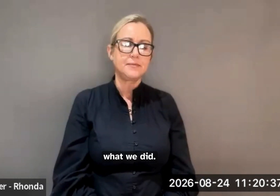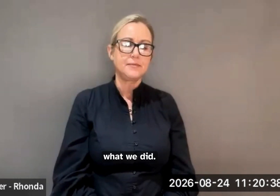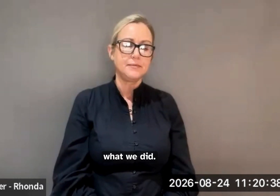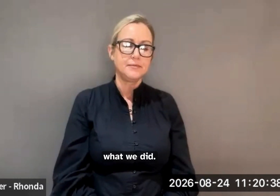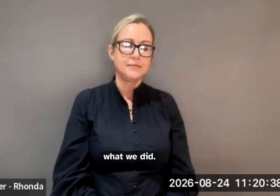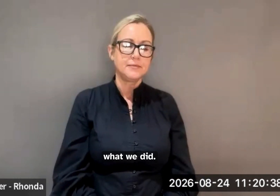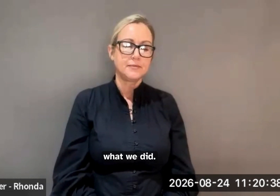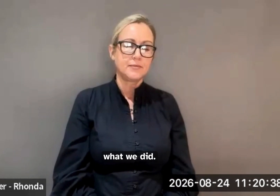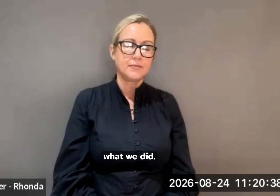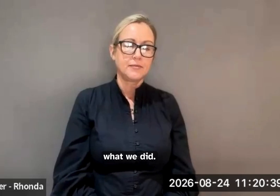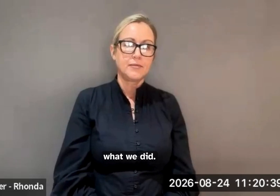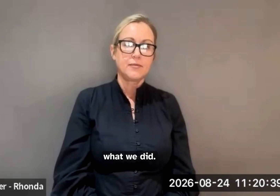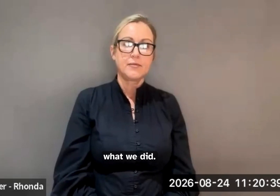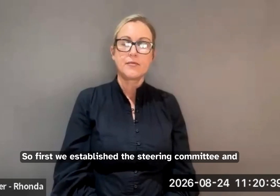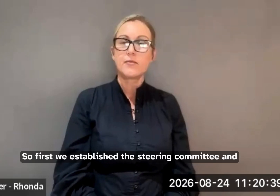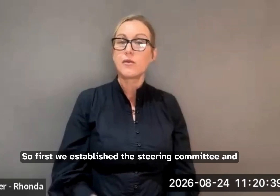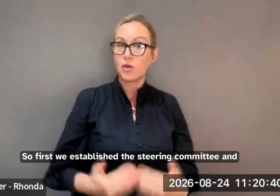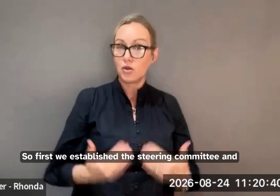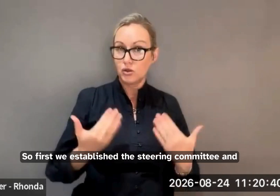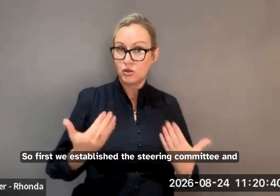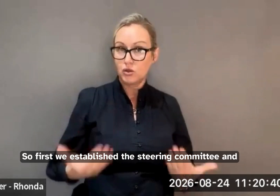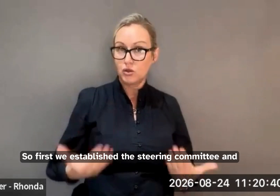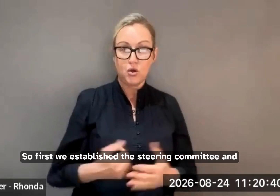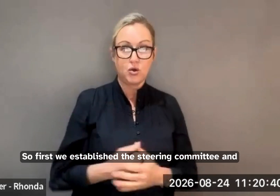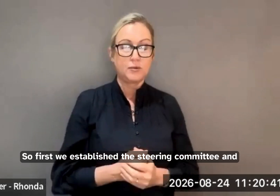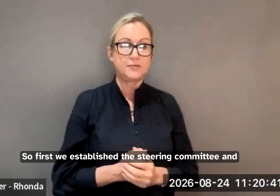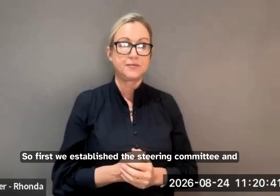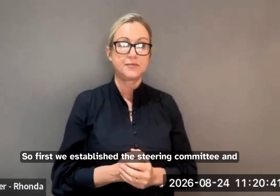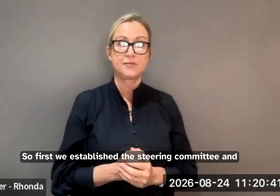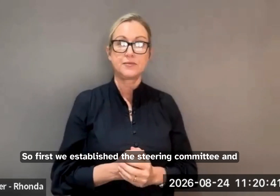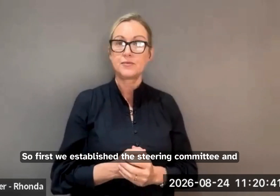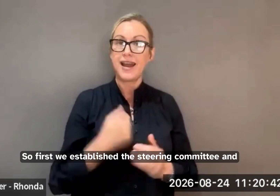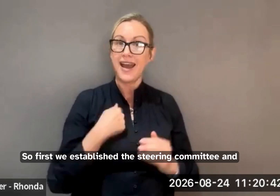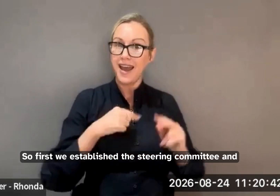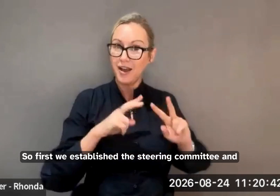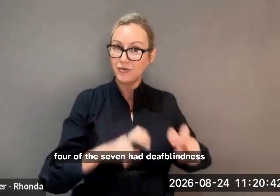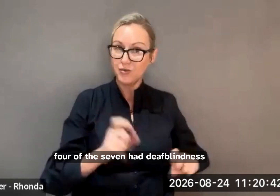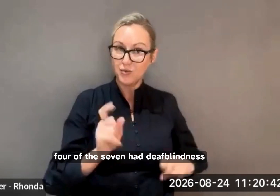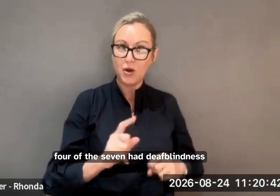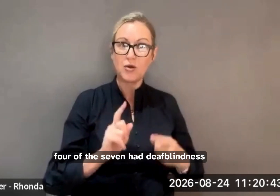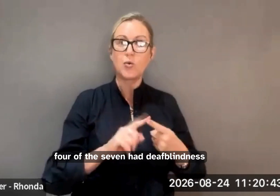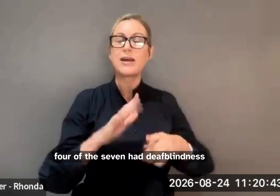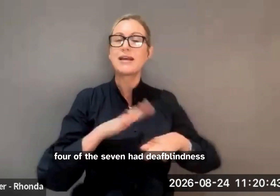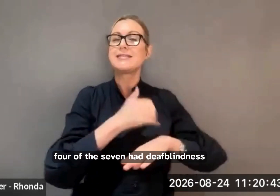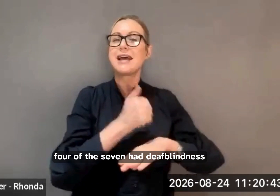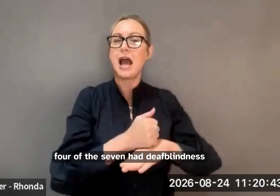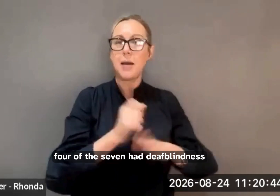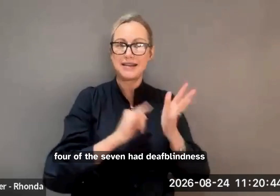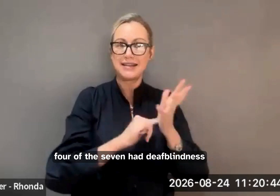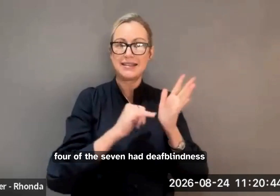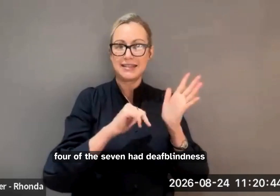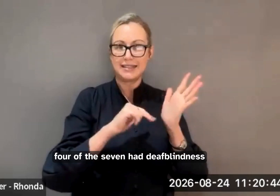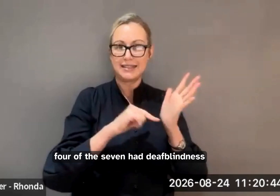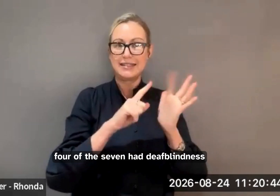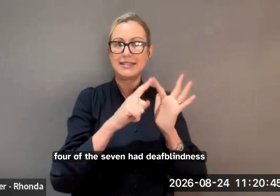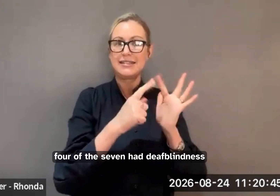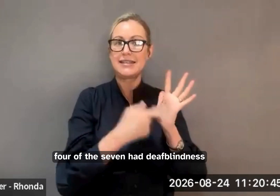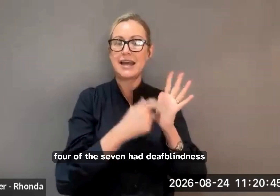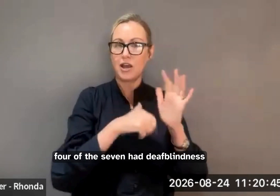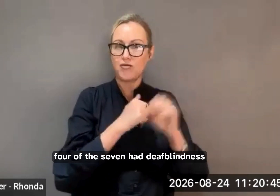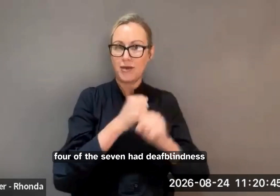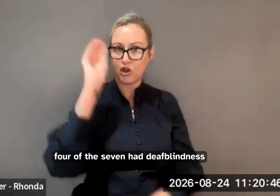So what we did, so first we established the steering committee, and 4 of the 7 had